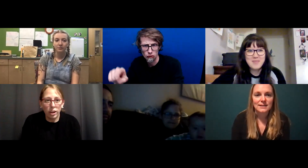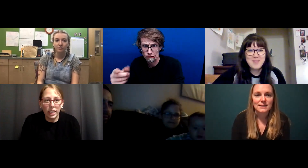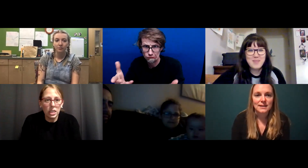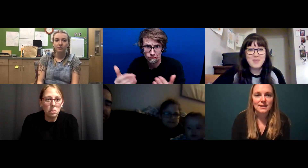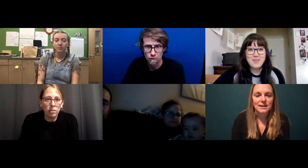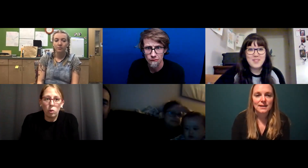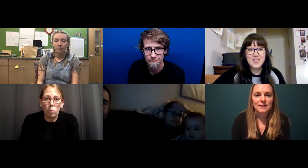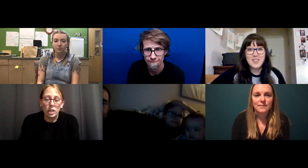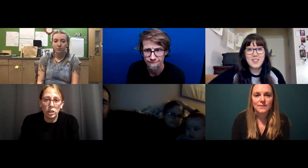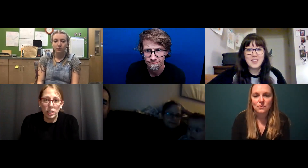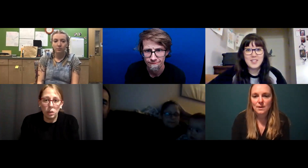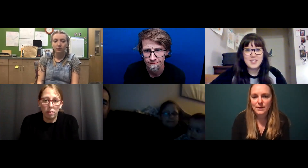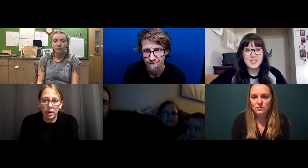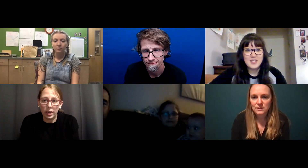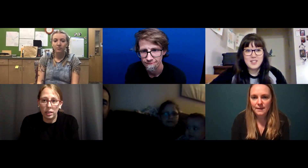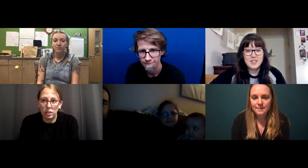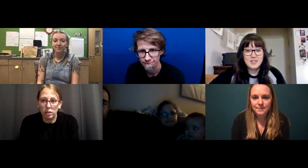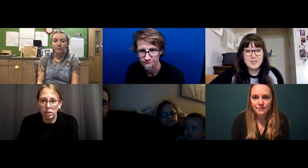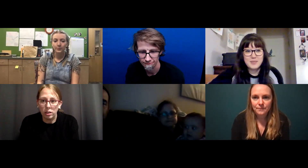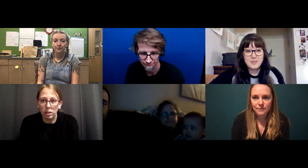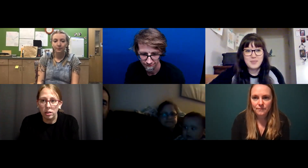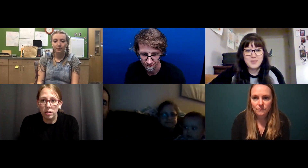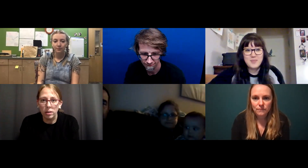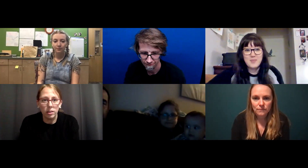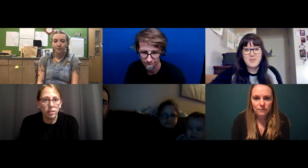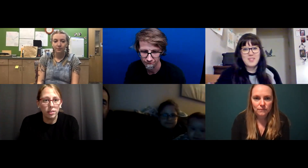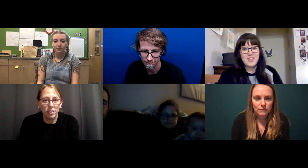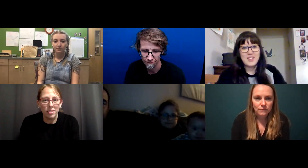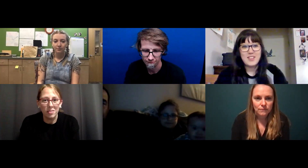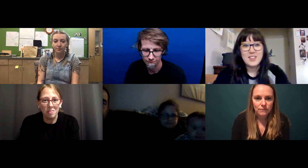Were there any specific questions that you have that I can answer?